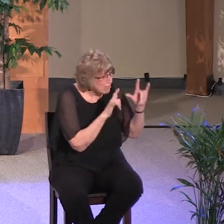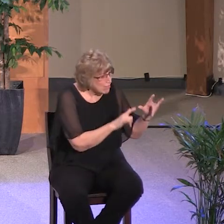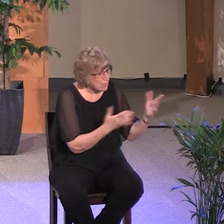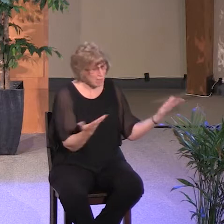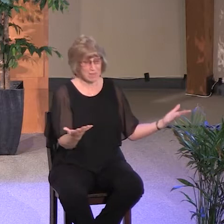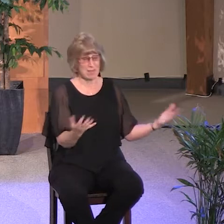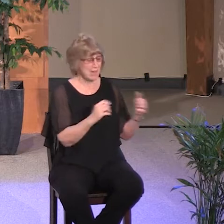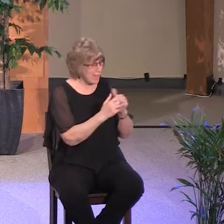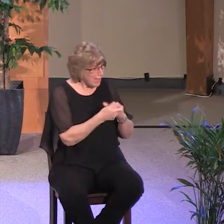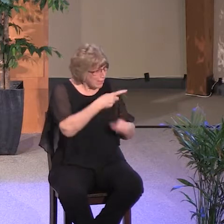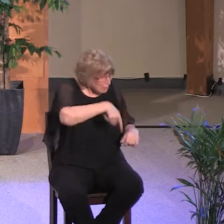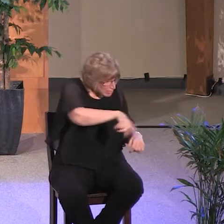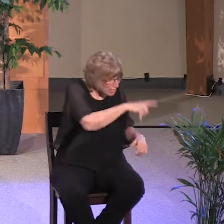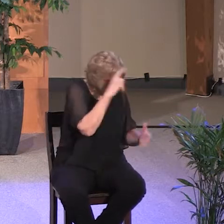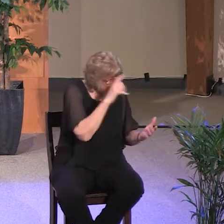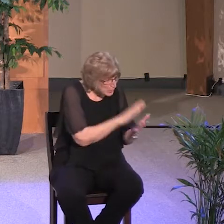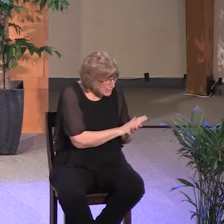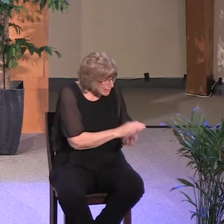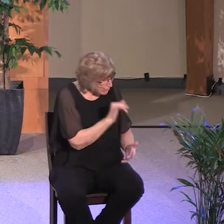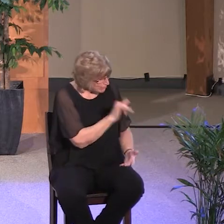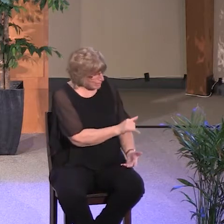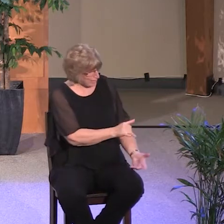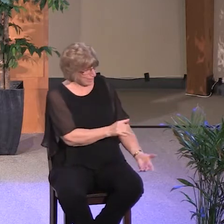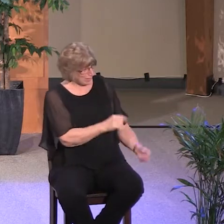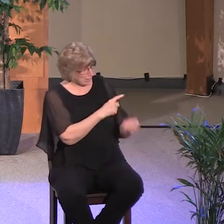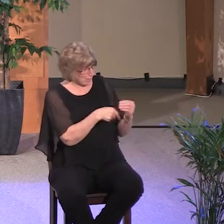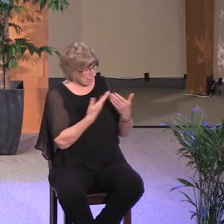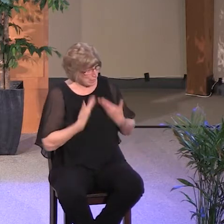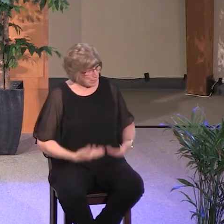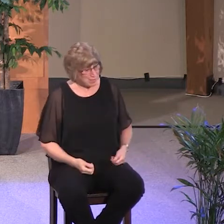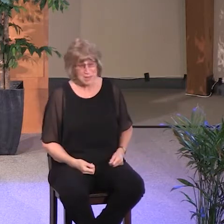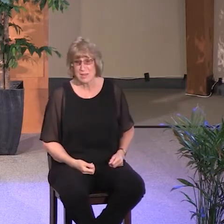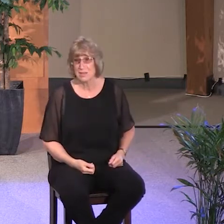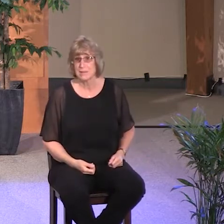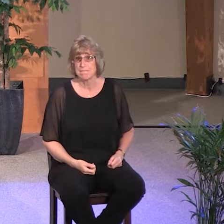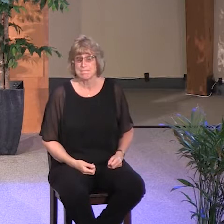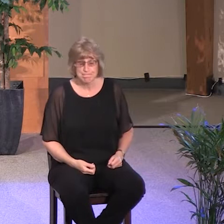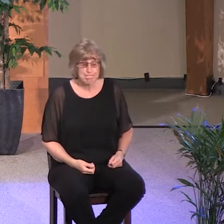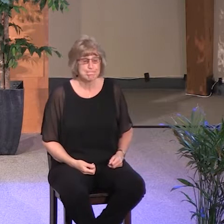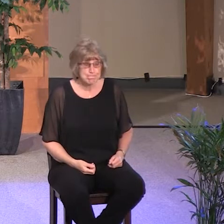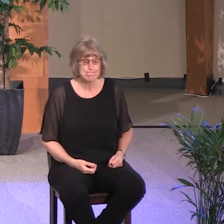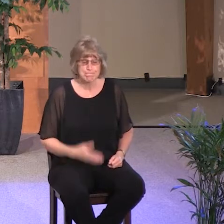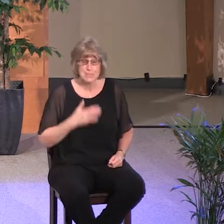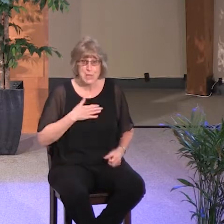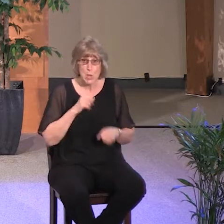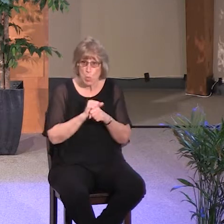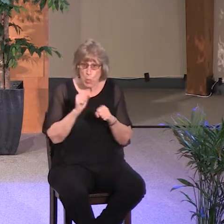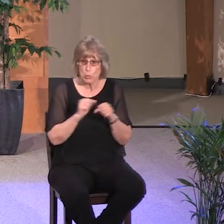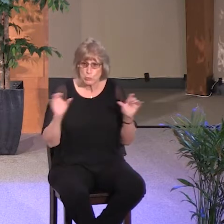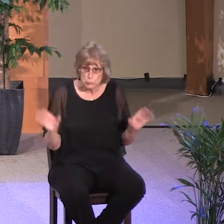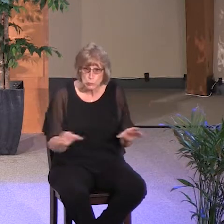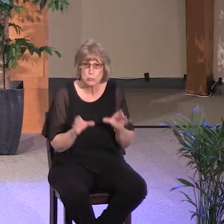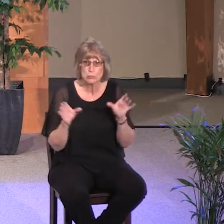How could they believe something like that about me? And then I did my work. I was talking